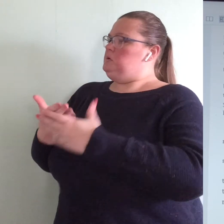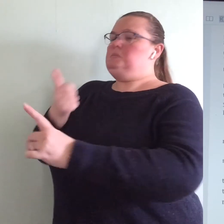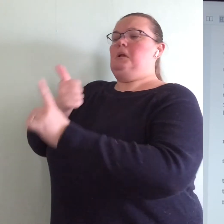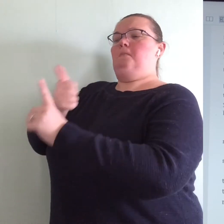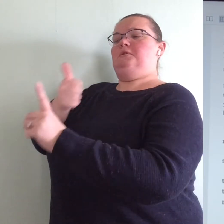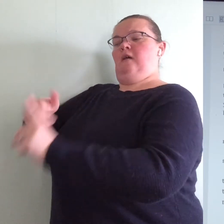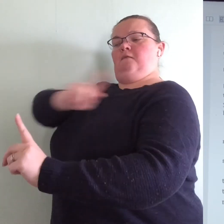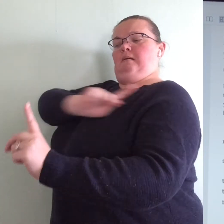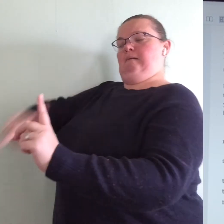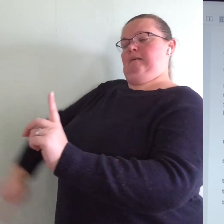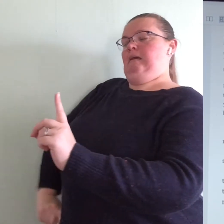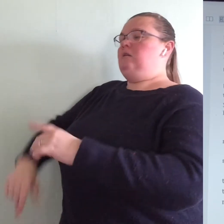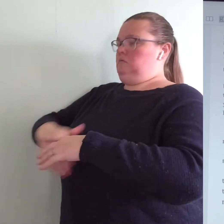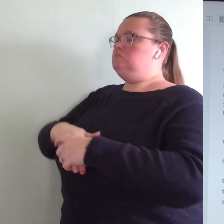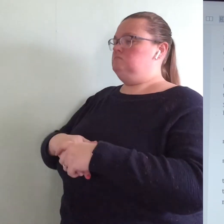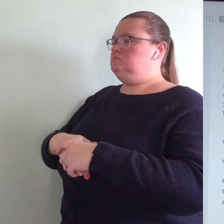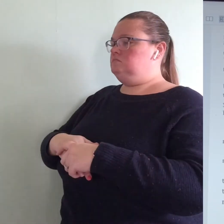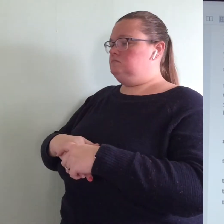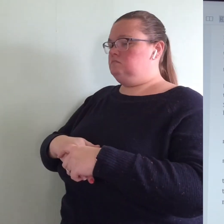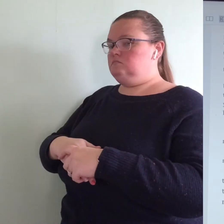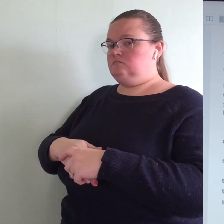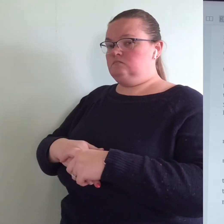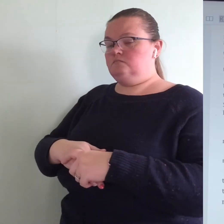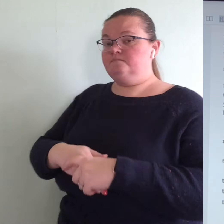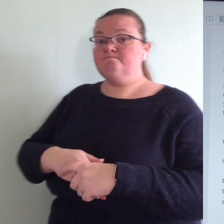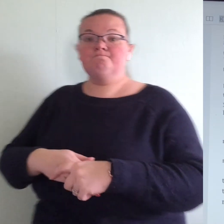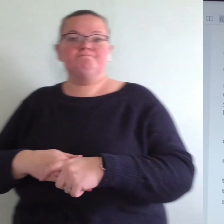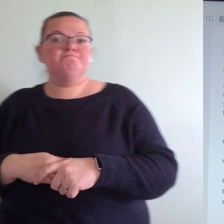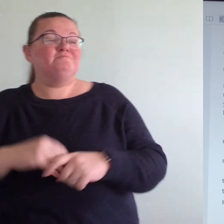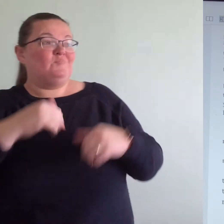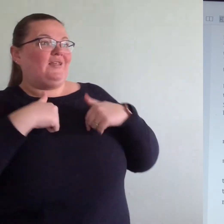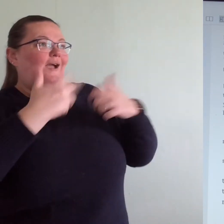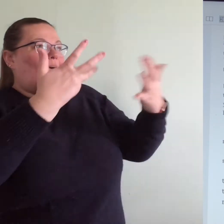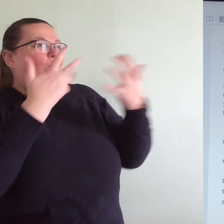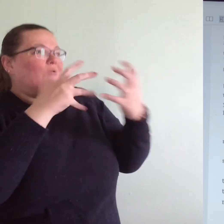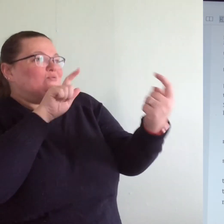the king, I tell you. I'm longing